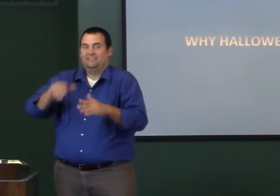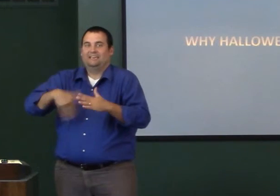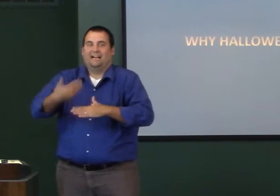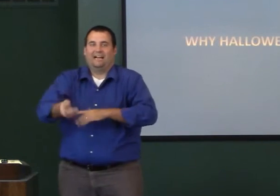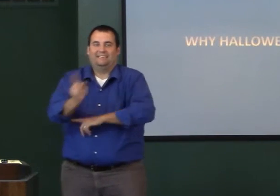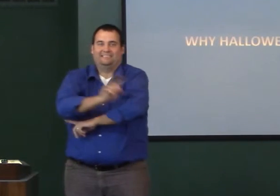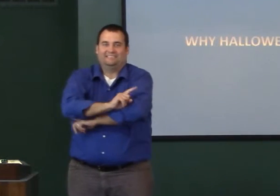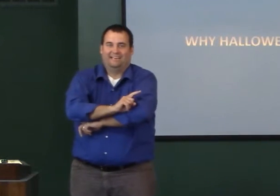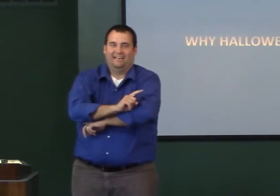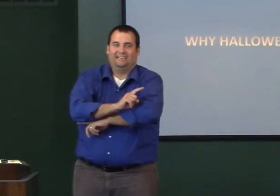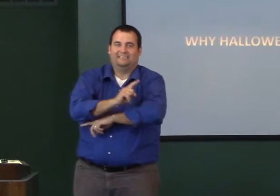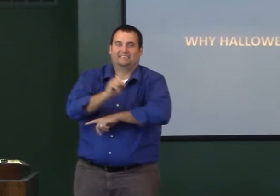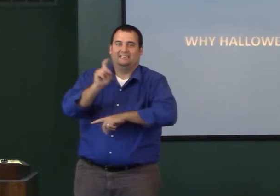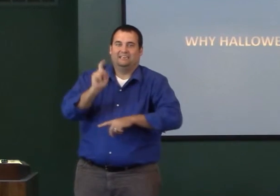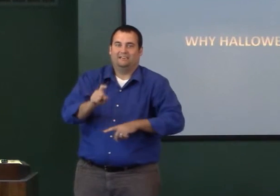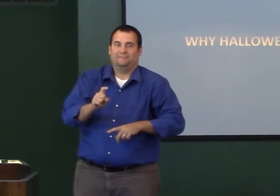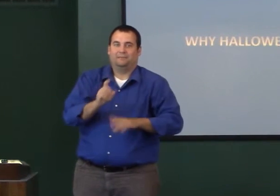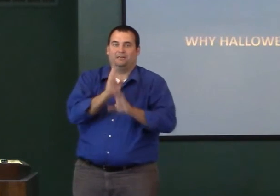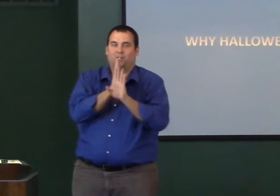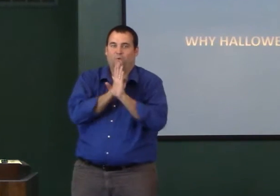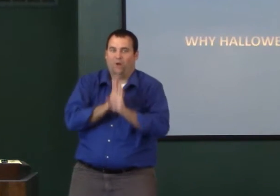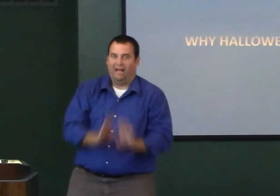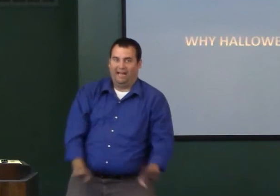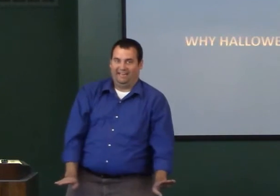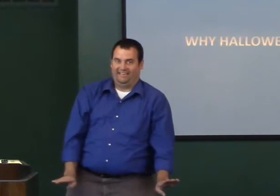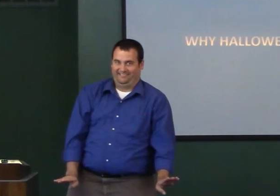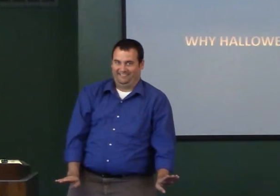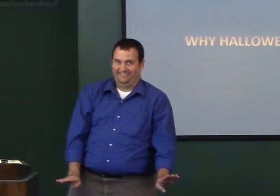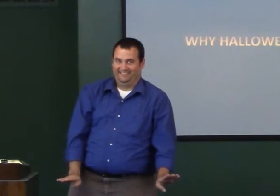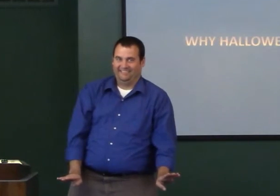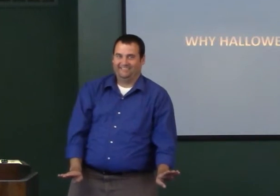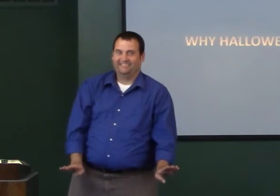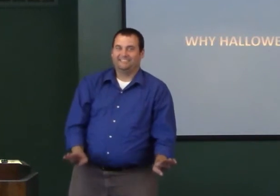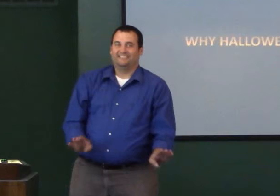of All Saints' Day, that we must be quiet.